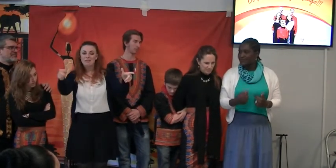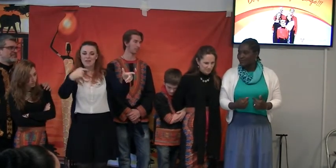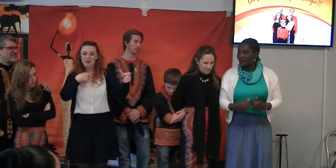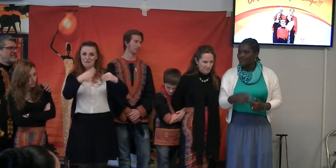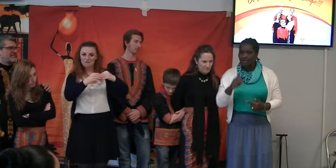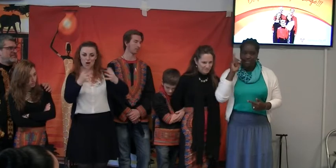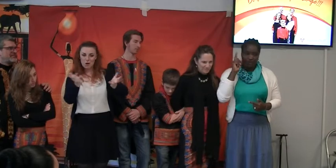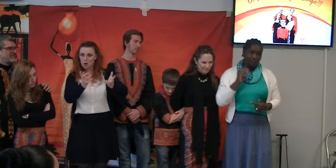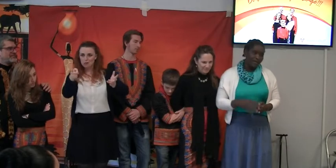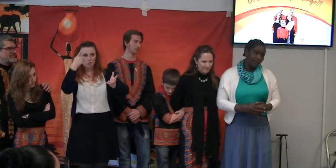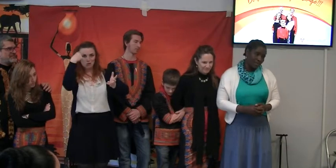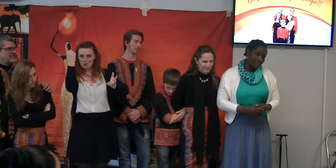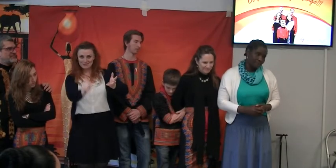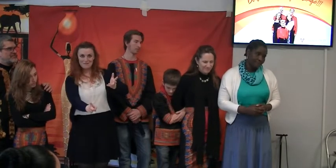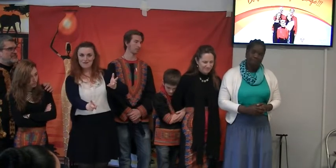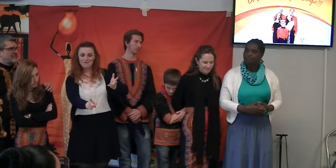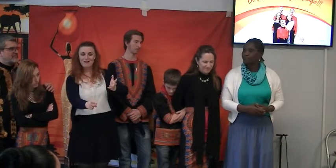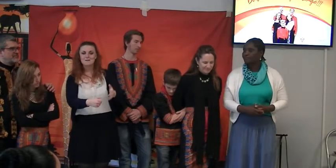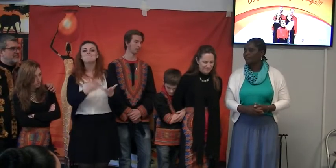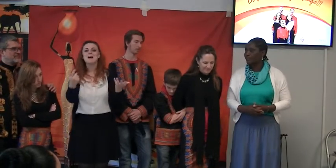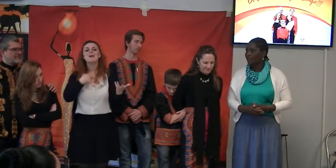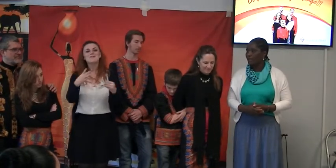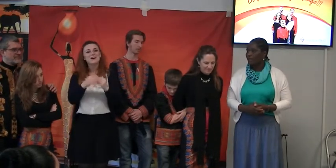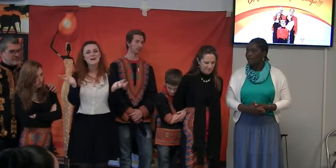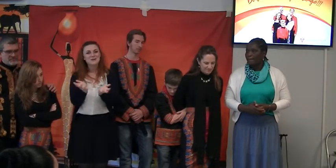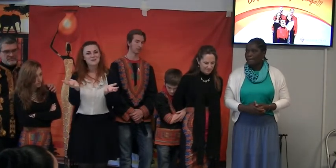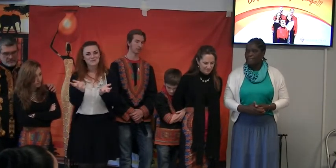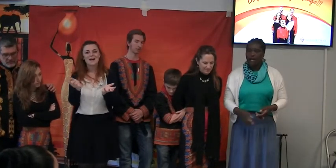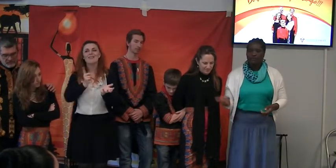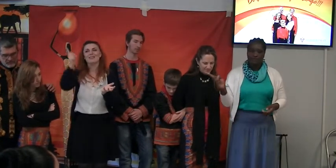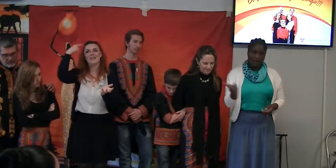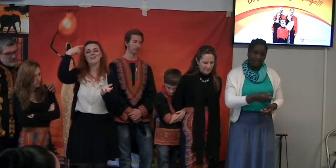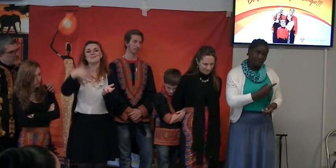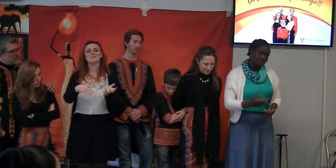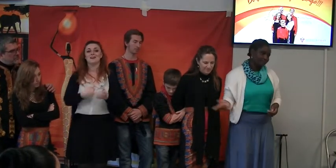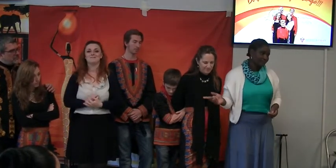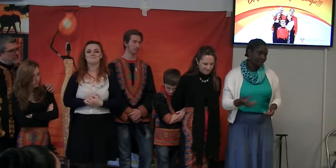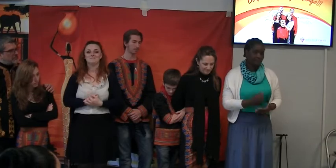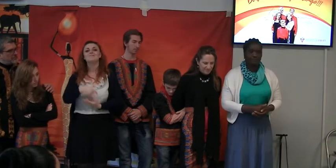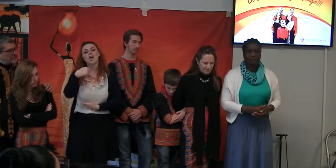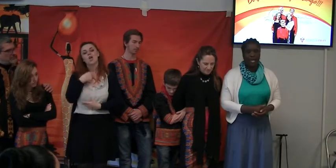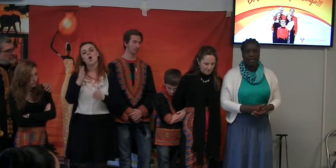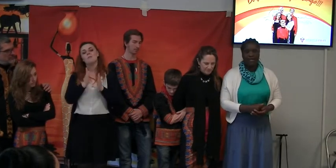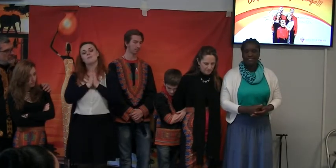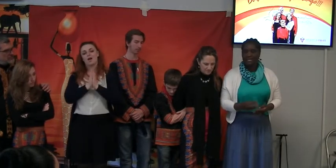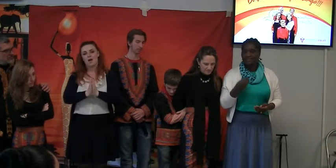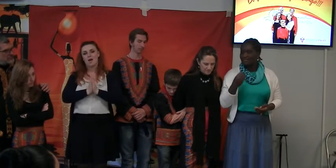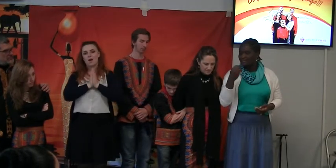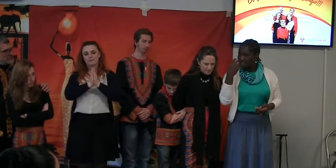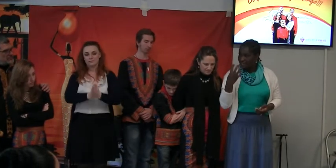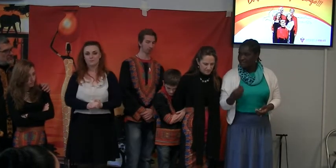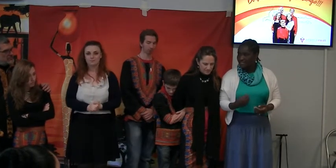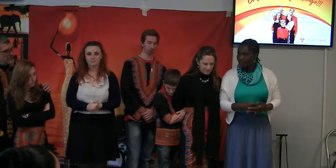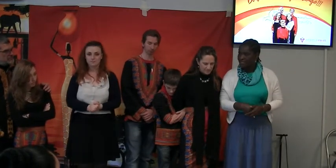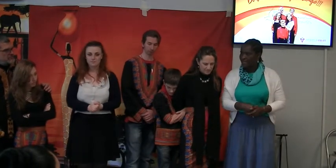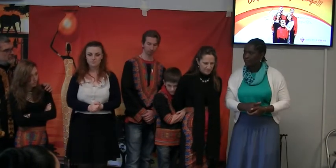I was doing was only known by God. Ma quello che stavo facendo sapeva solo Dio. I would pray. Io stavo pregando. And say this is